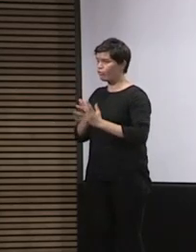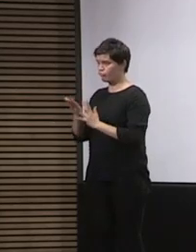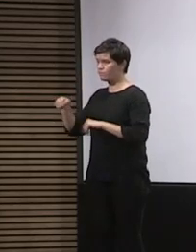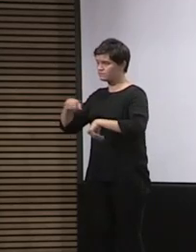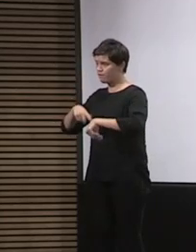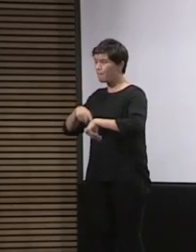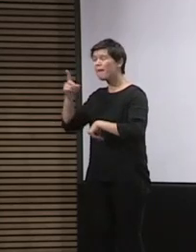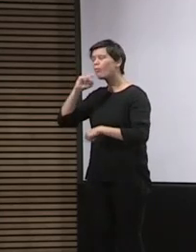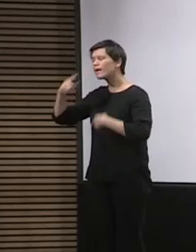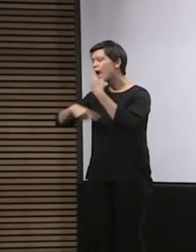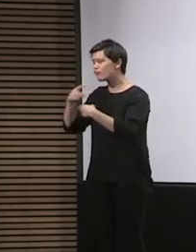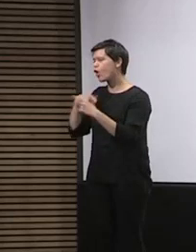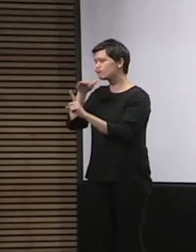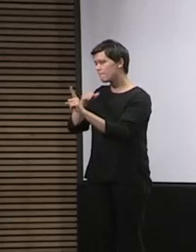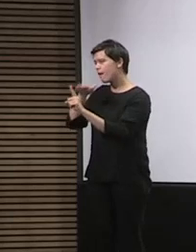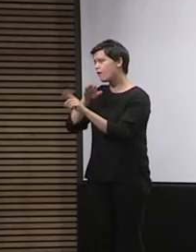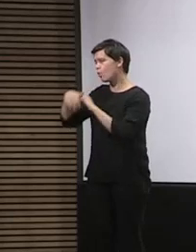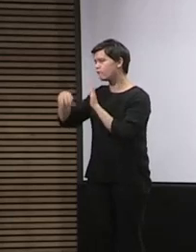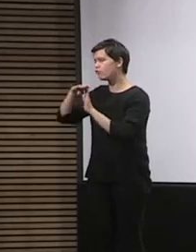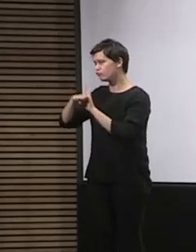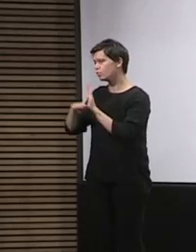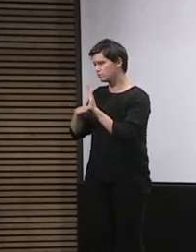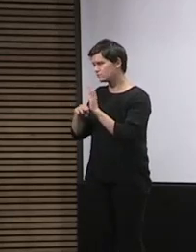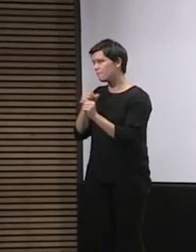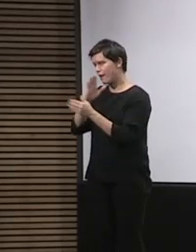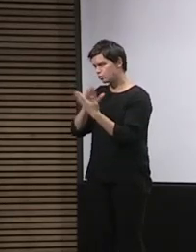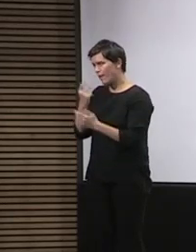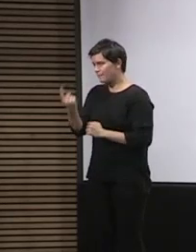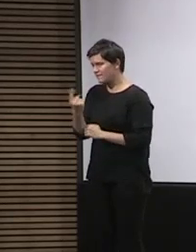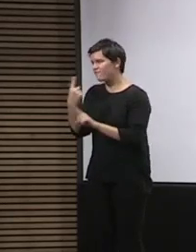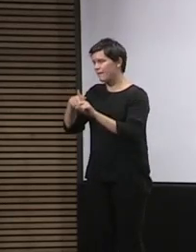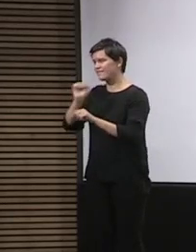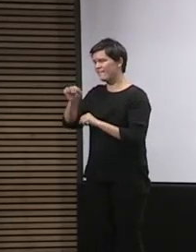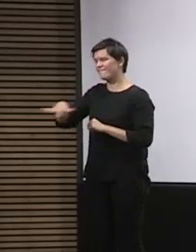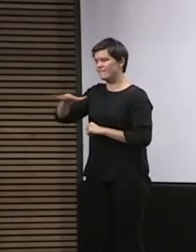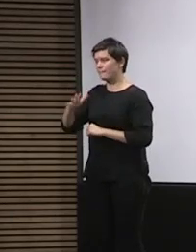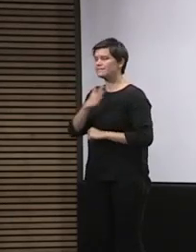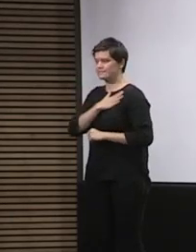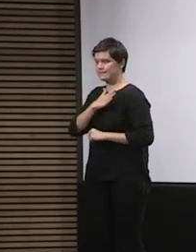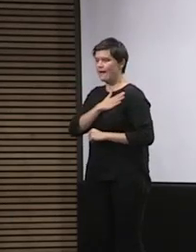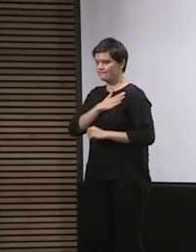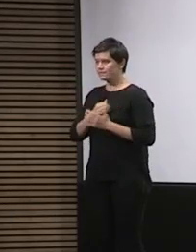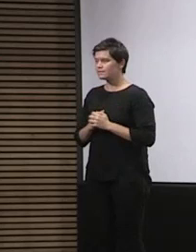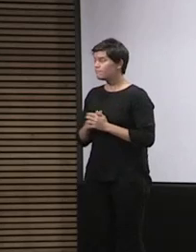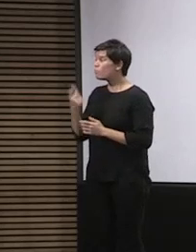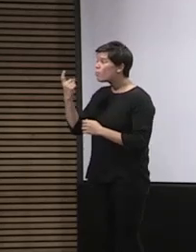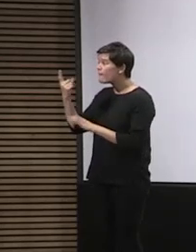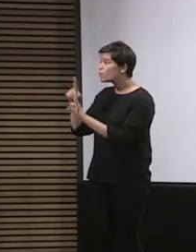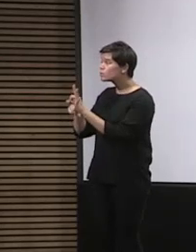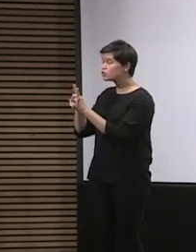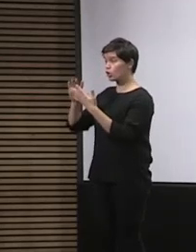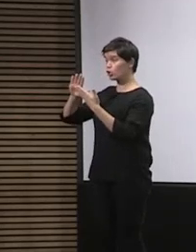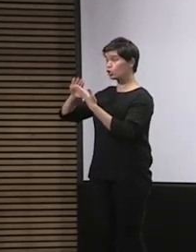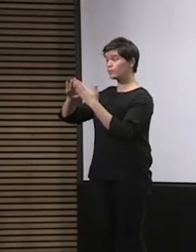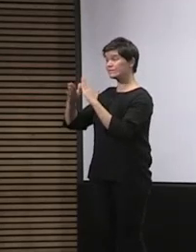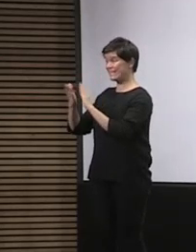remind people about what the right actions are to take to keep themselves and their families and everyone else safe. You mentioned concern about communities taking